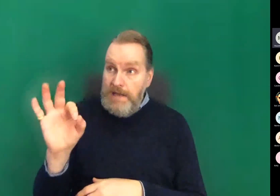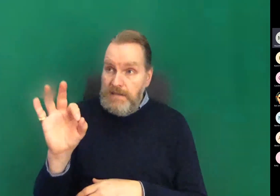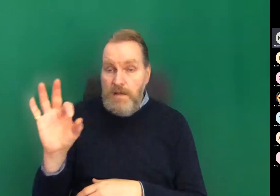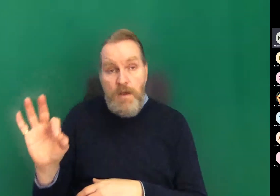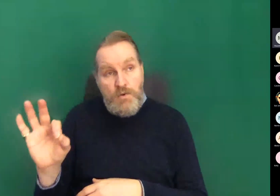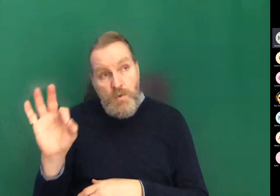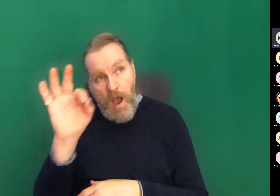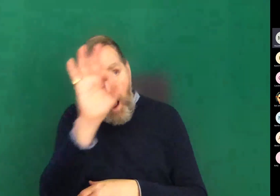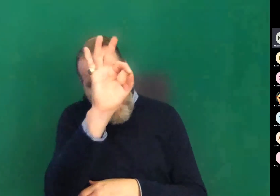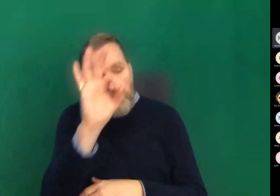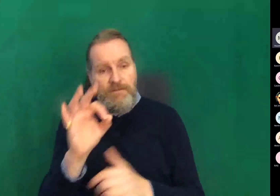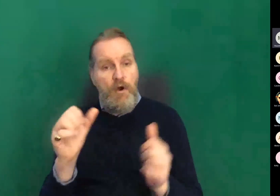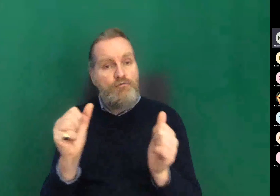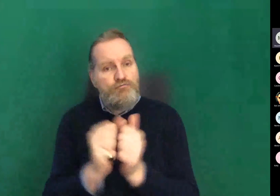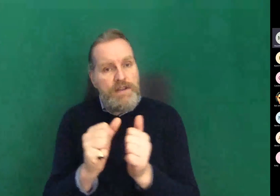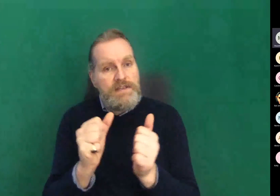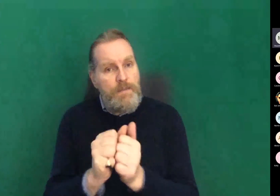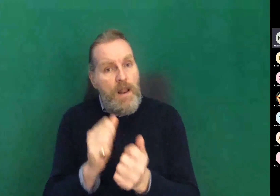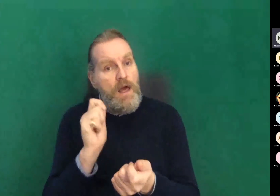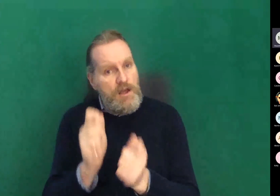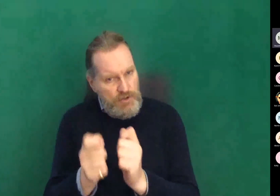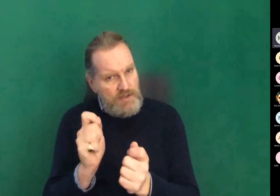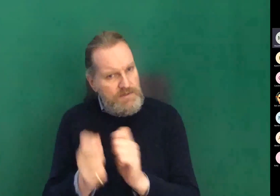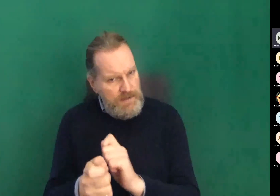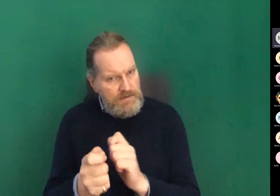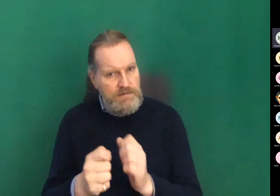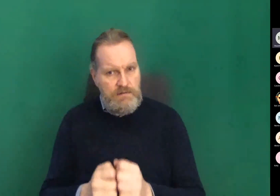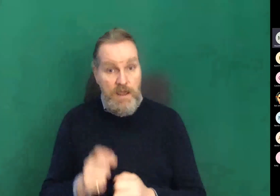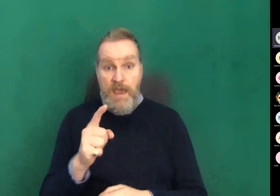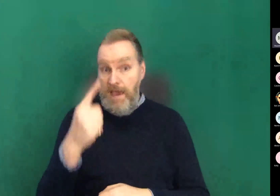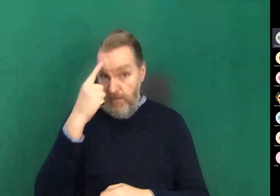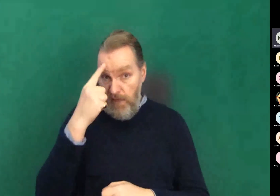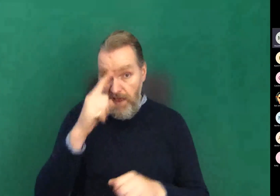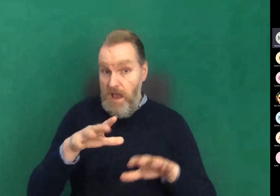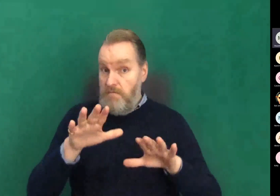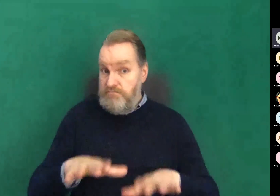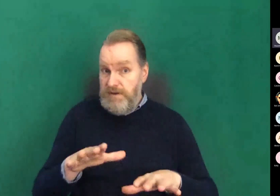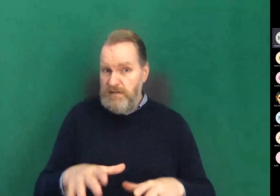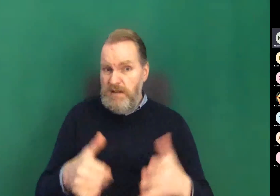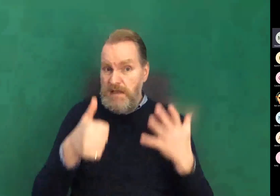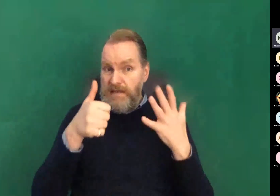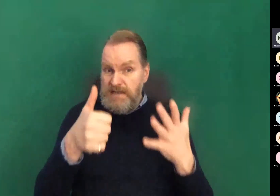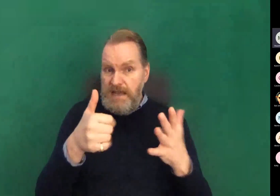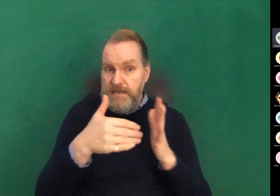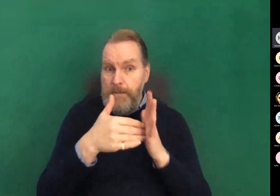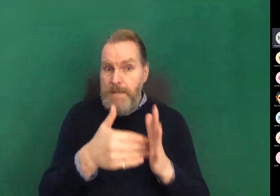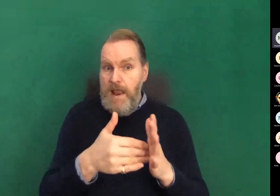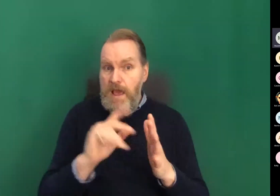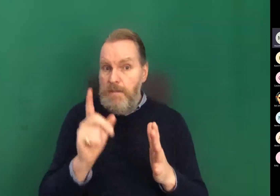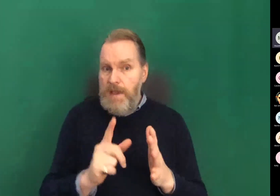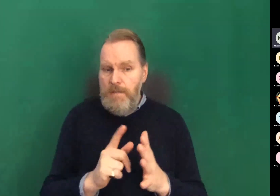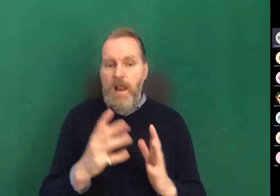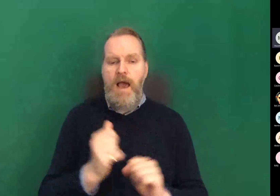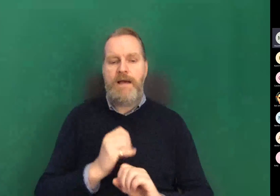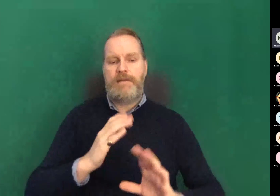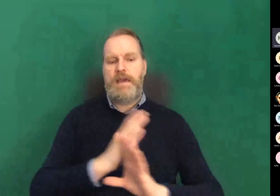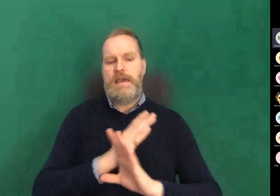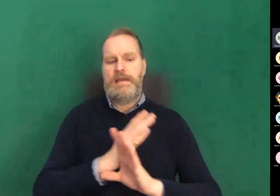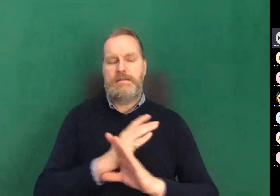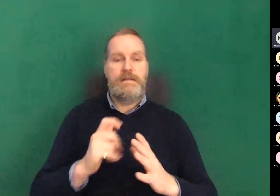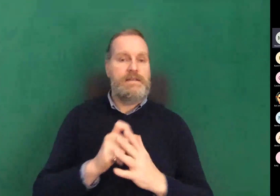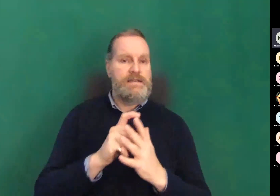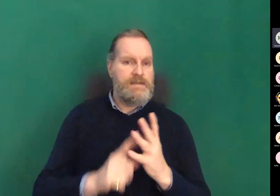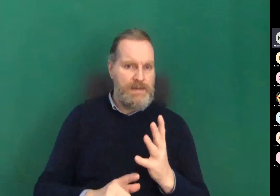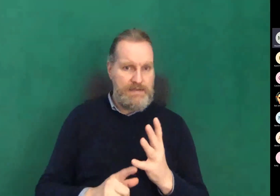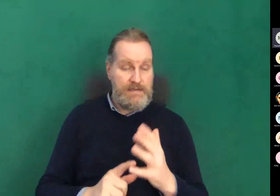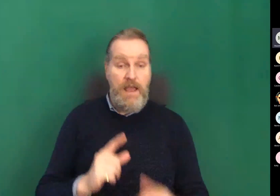problem. With approximately 6 million people in the country with hidden disabilities, it is very likely you are working with 1 or